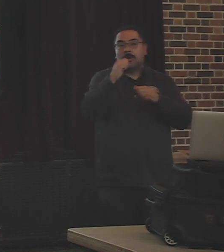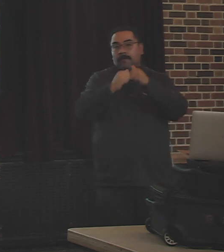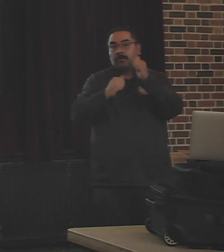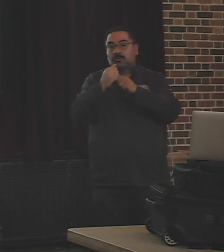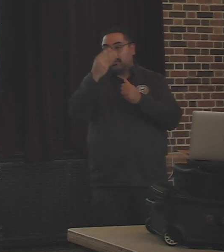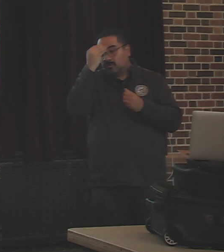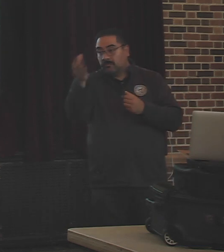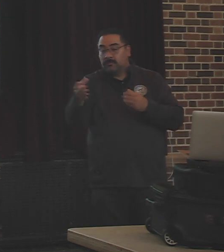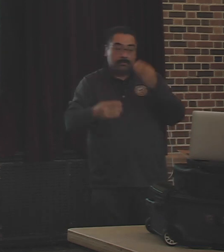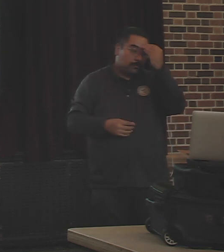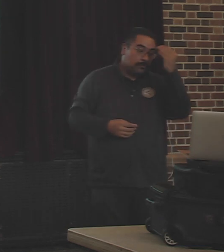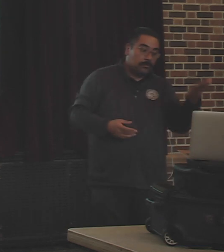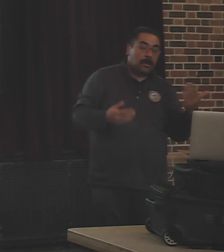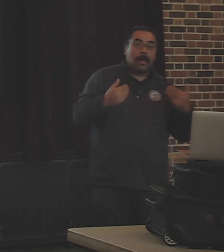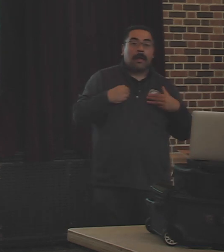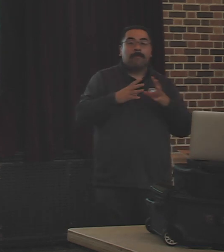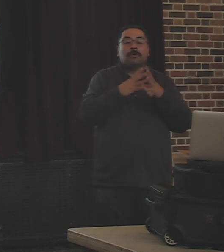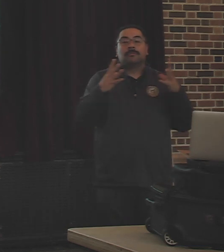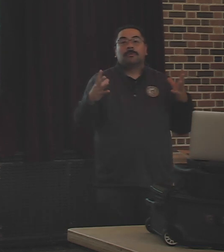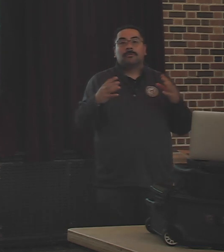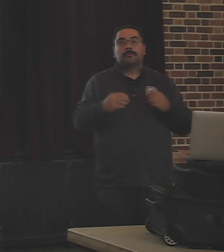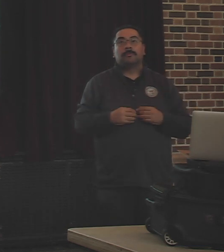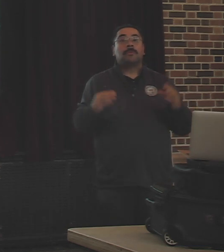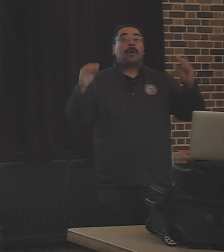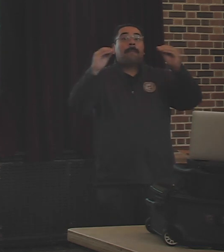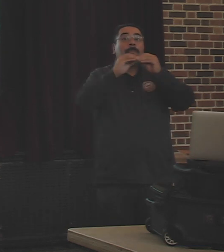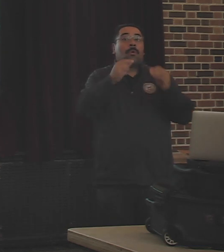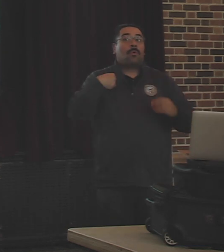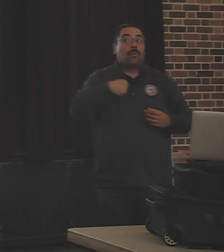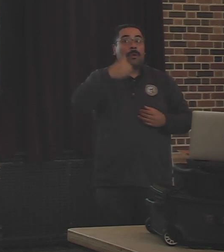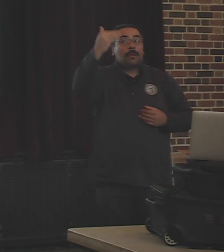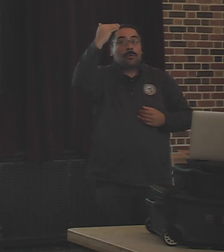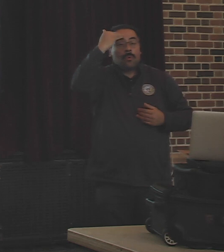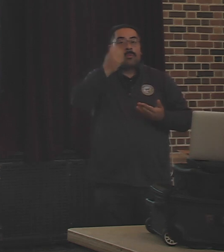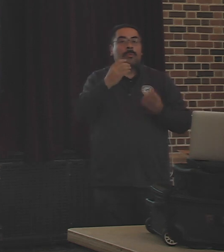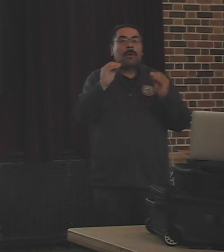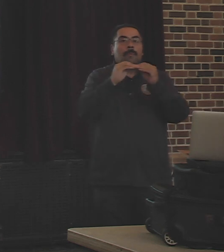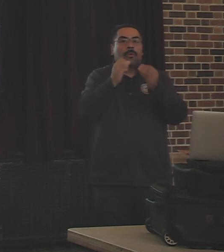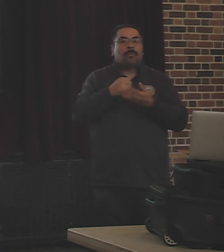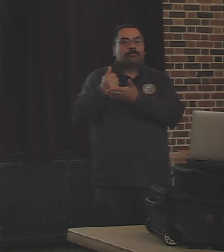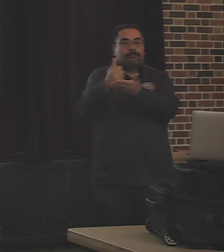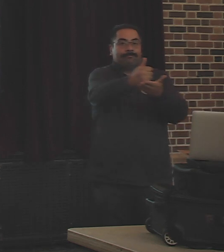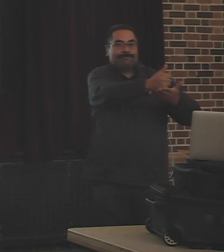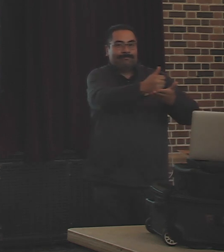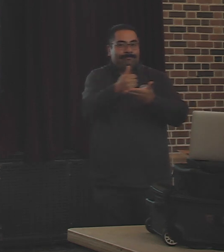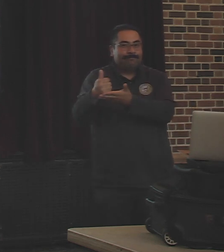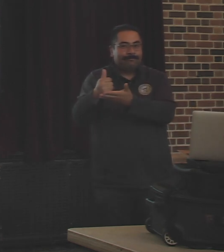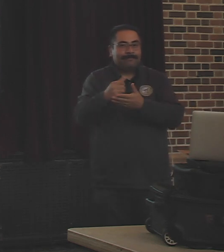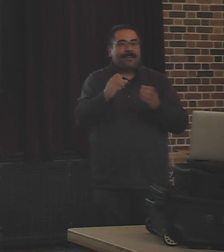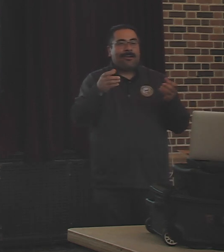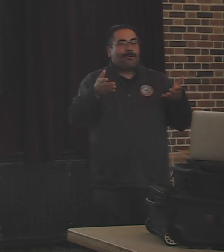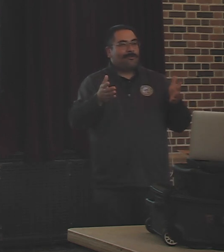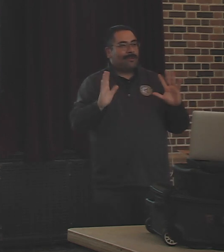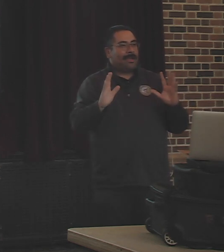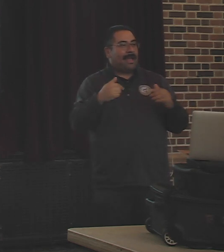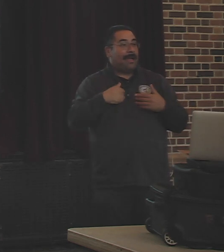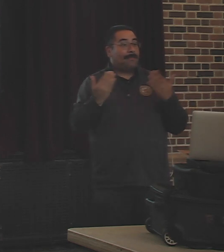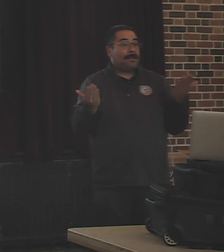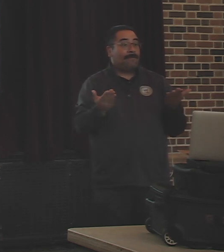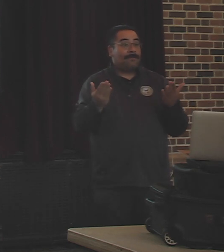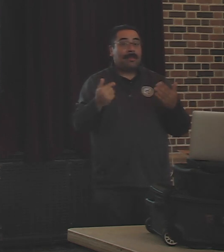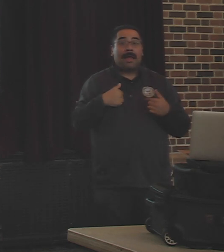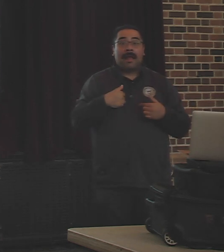infrastructure, and get as much. The more we know, the more we can help each other. So, all right, that's what I'm here